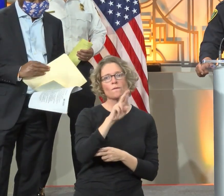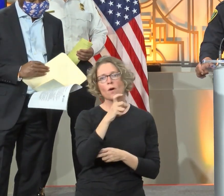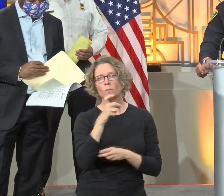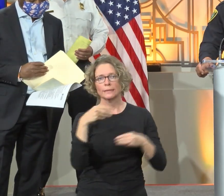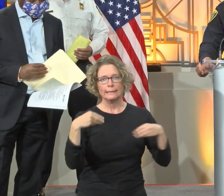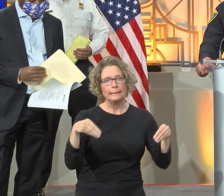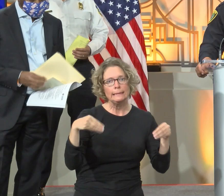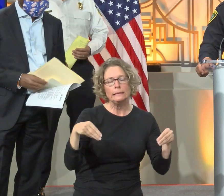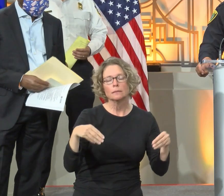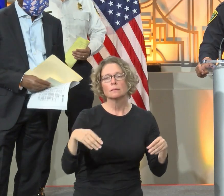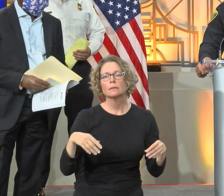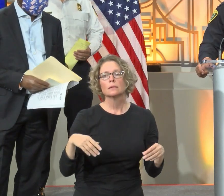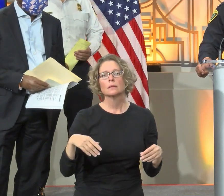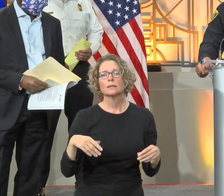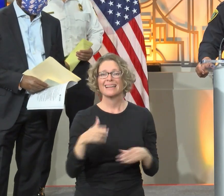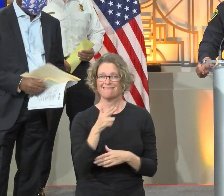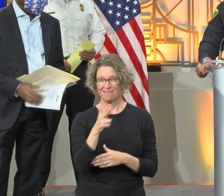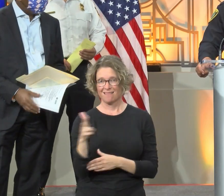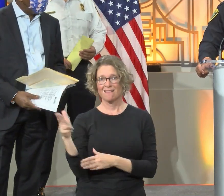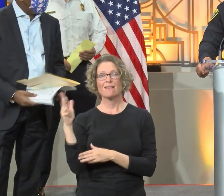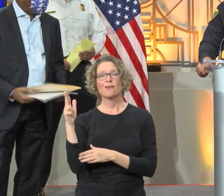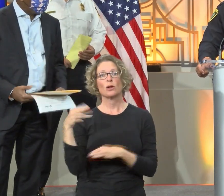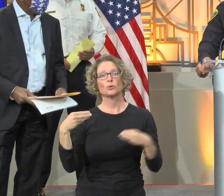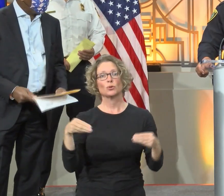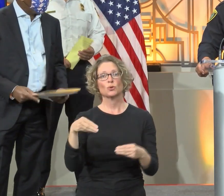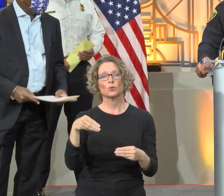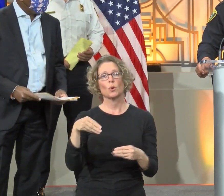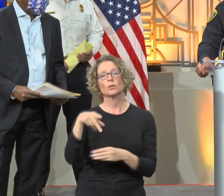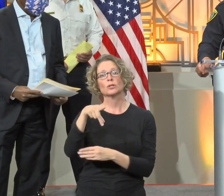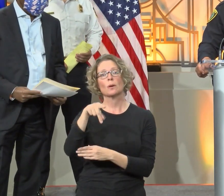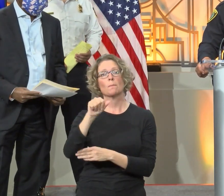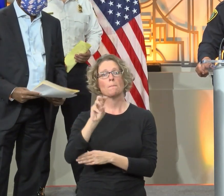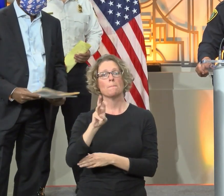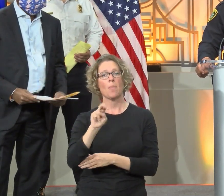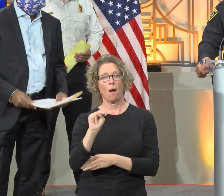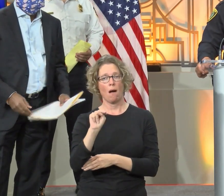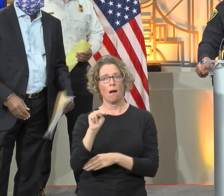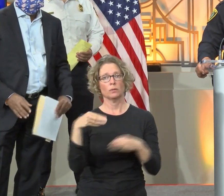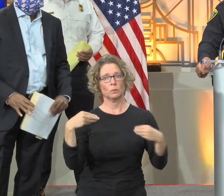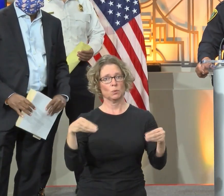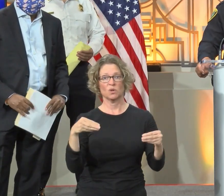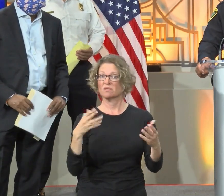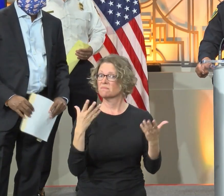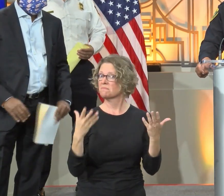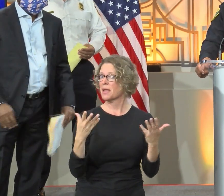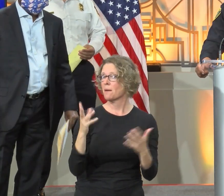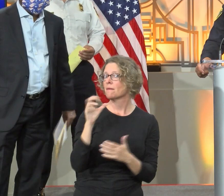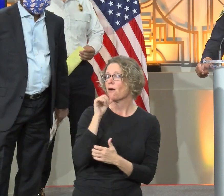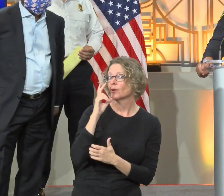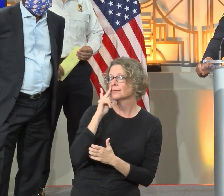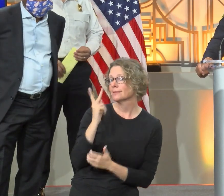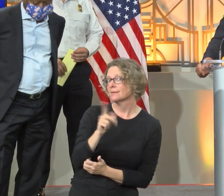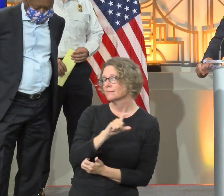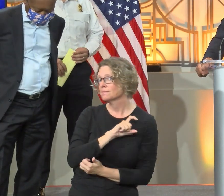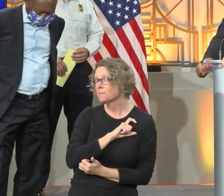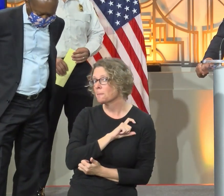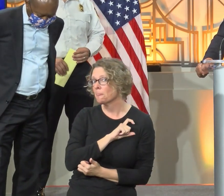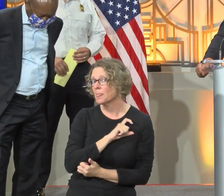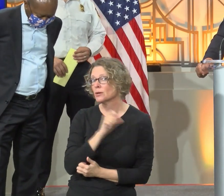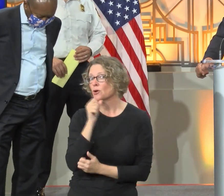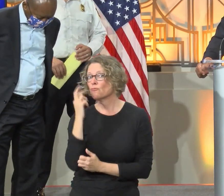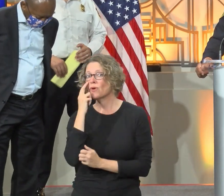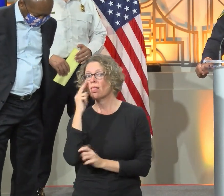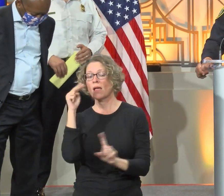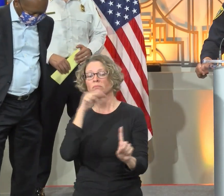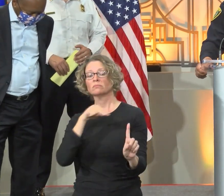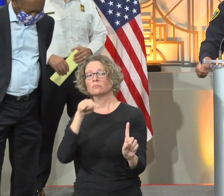and on gun stores. You may not see police officers. You may not think that these places are being watched, but they